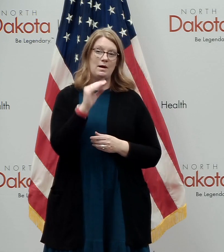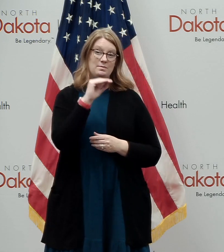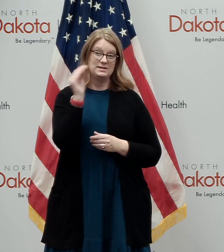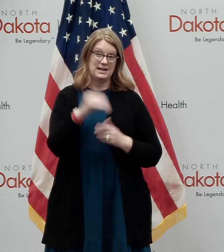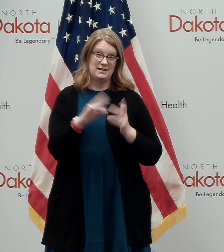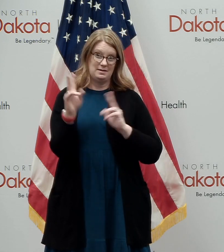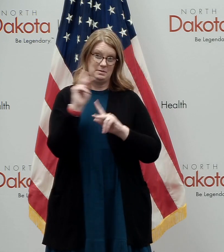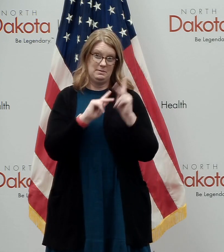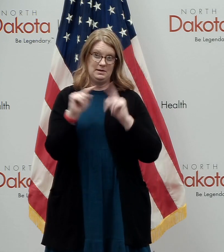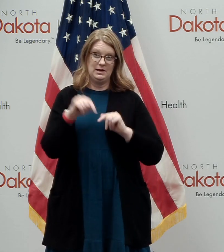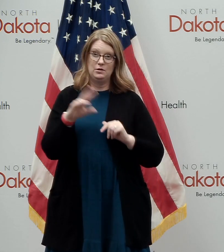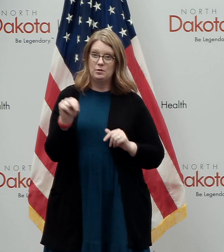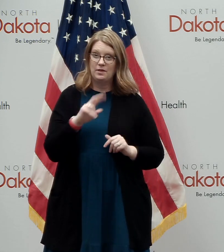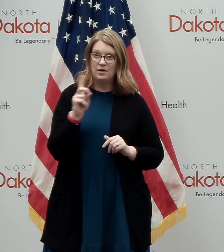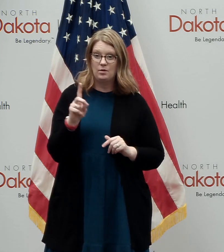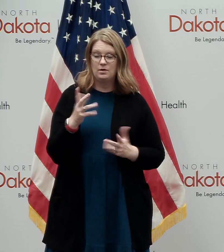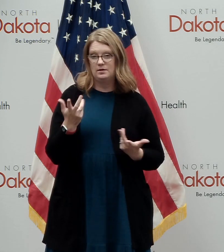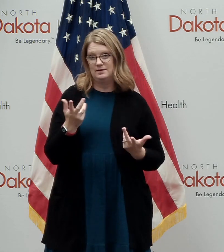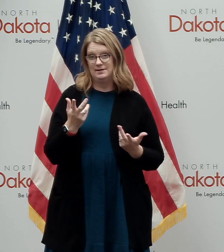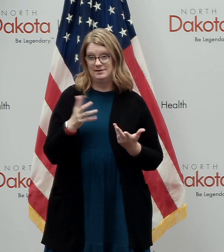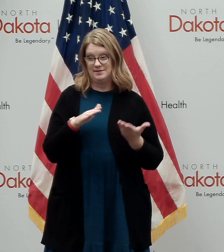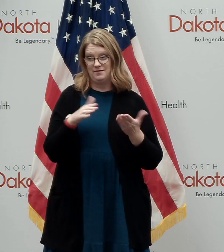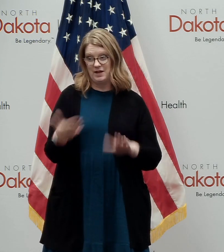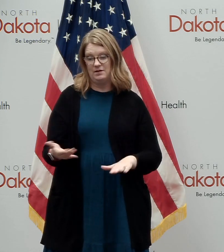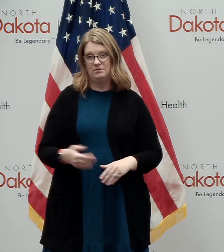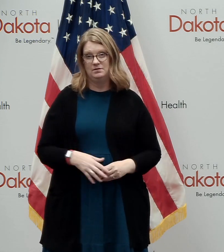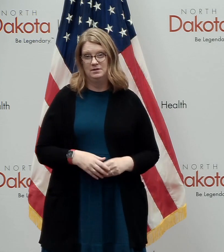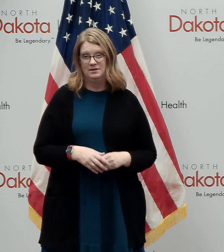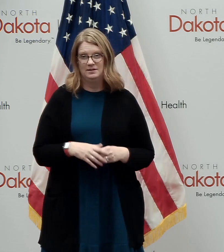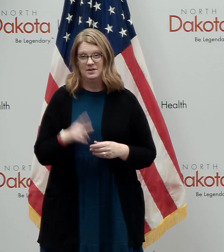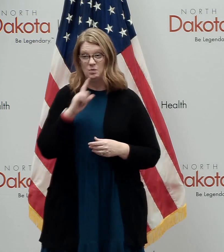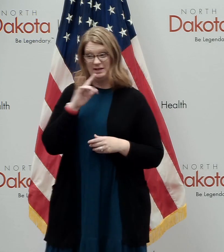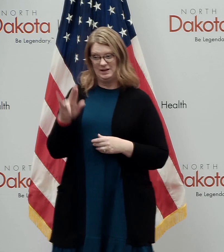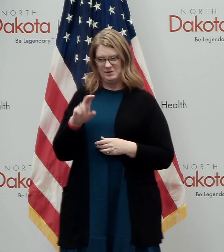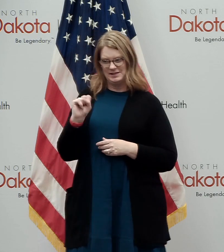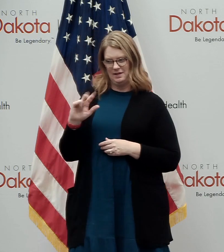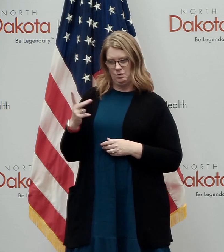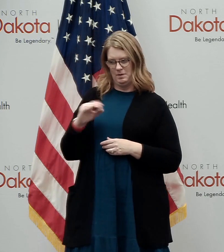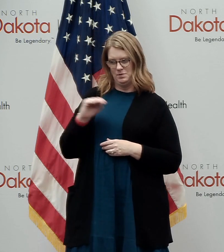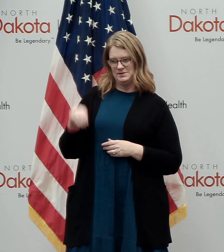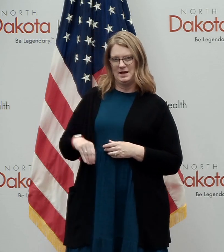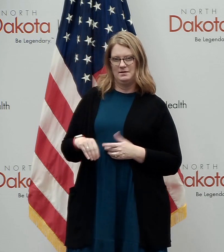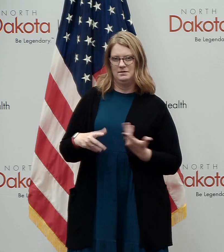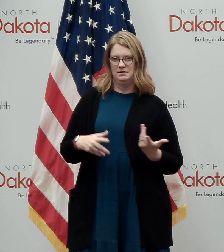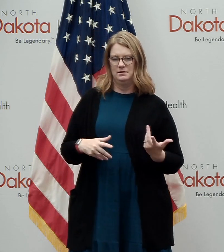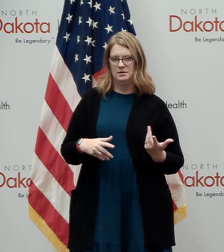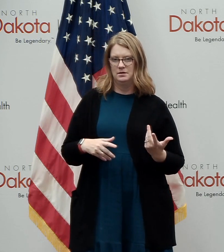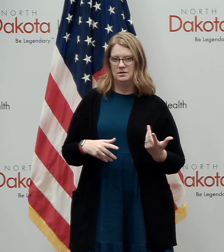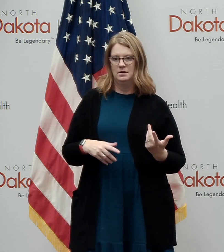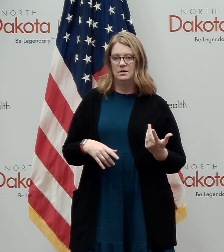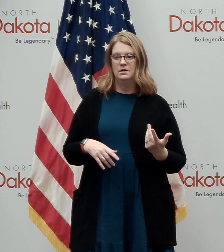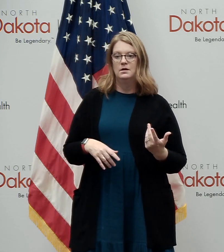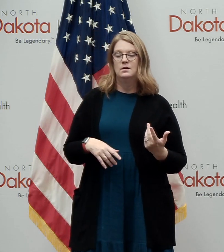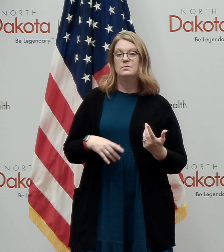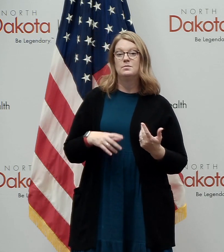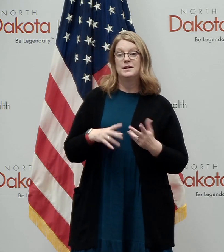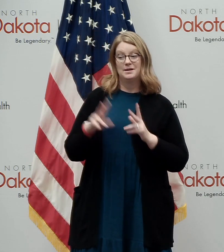population in North Dakota, this is fatal. 3% in the United States. But if you take a look at people within a